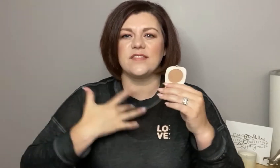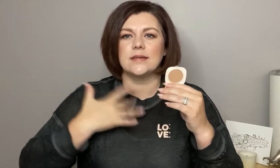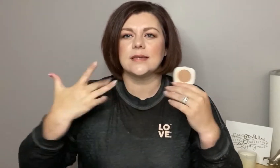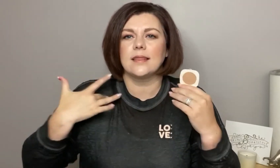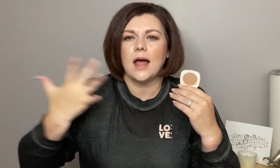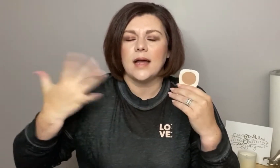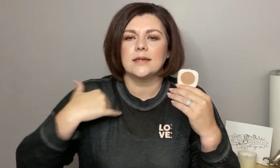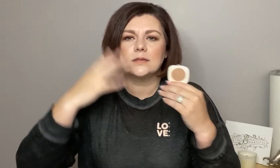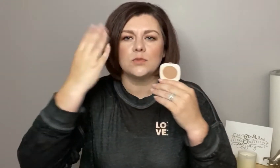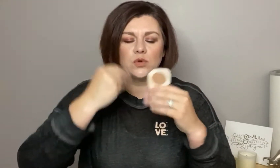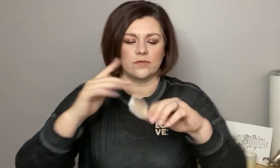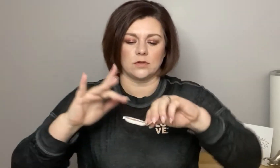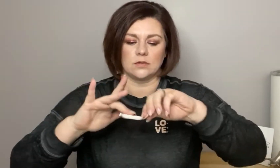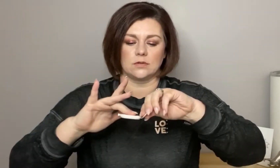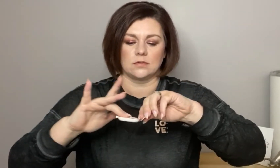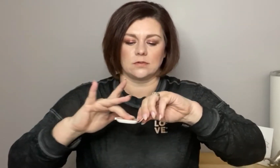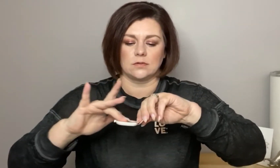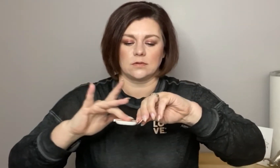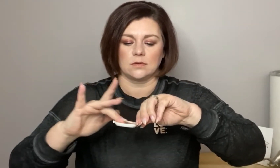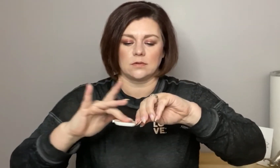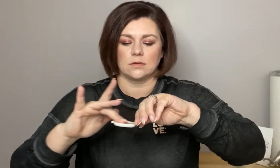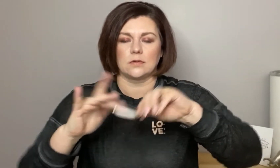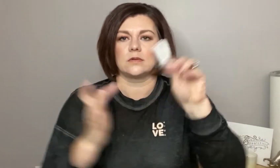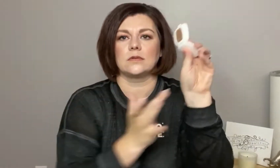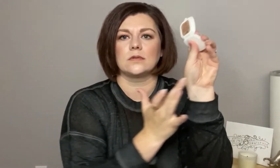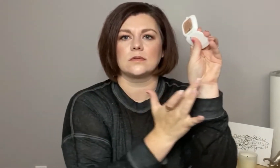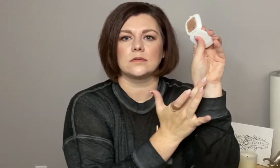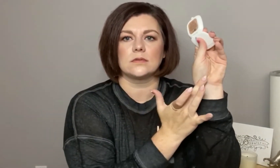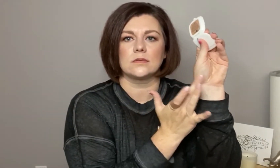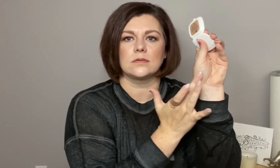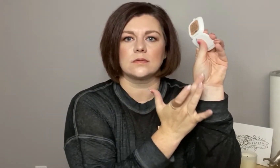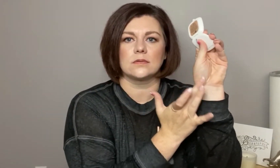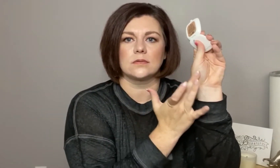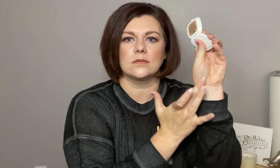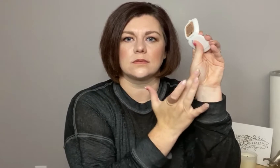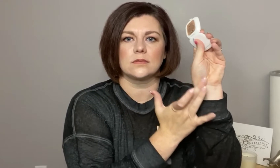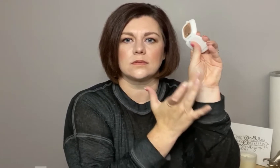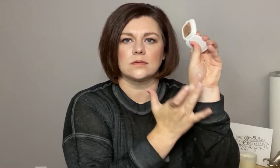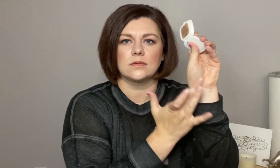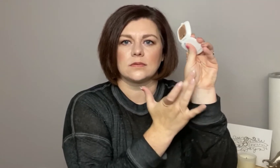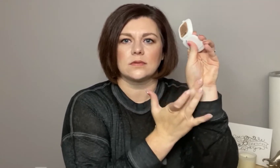color. It's very lightweight. It's a really beautiful powder.